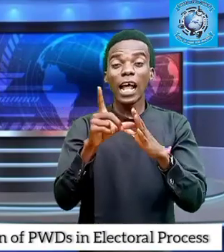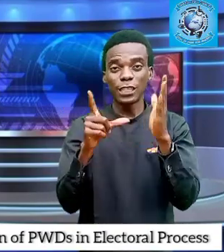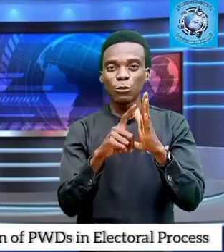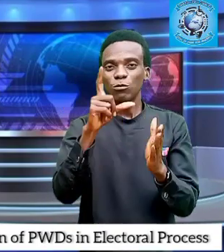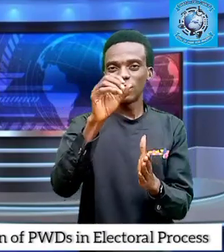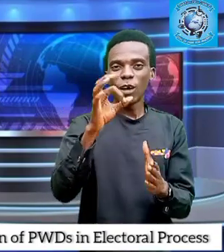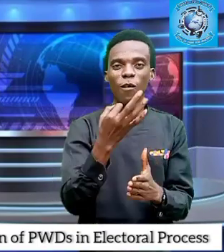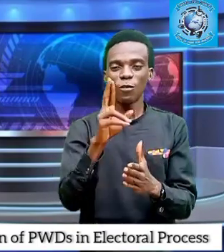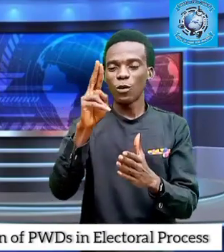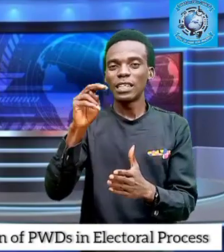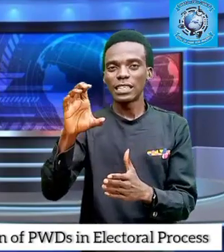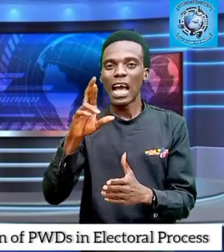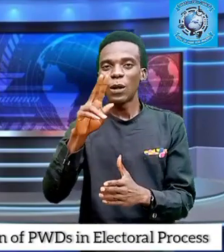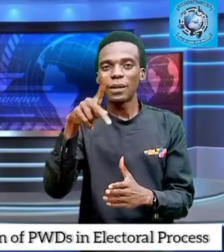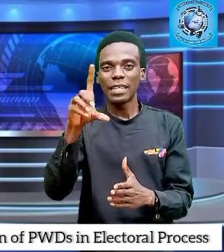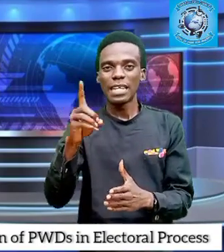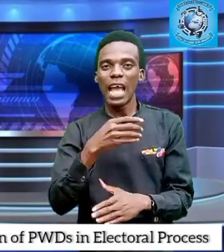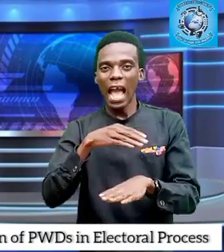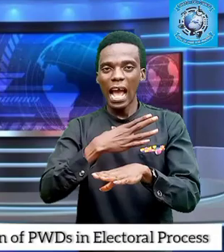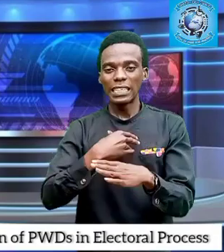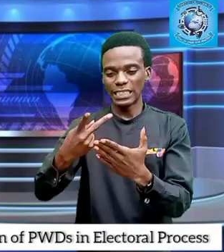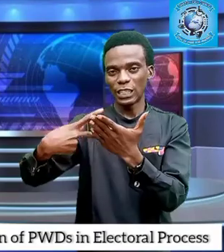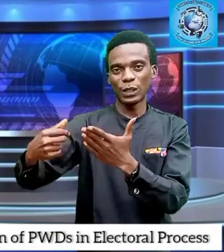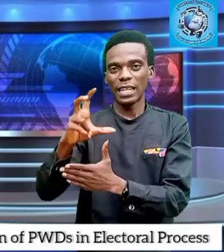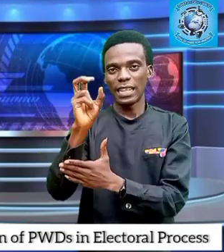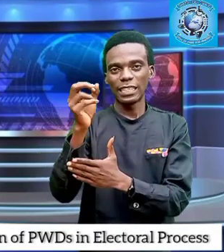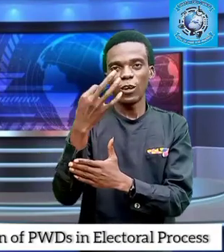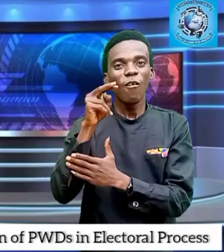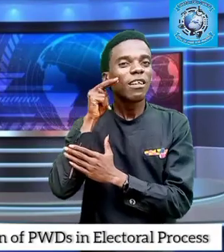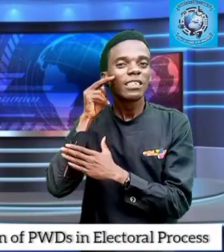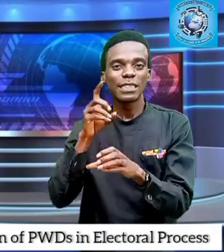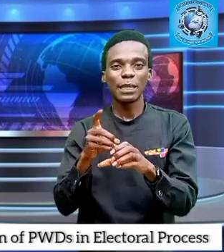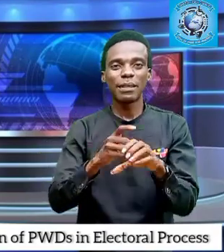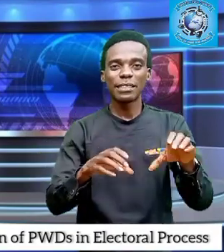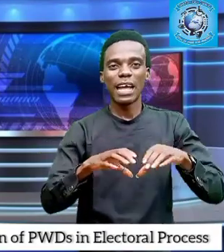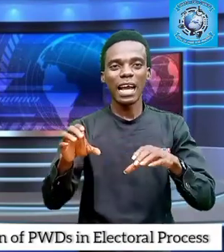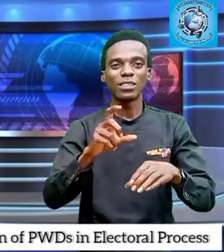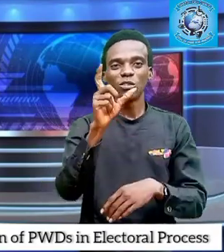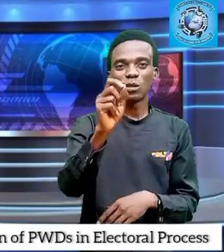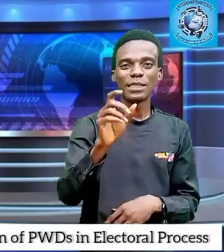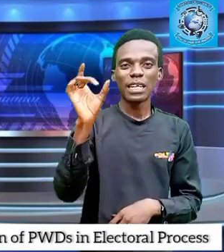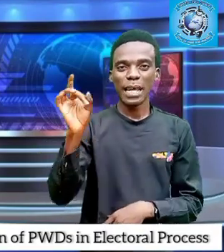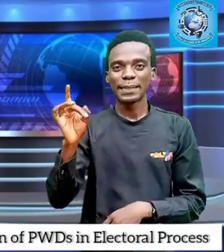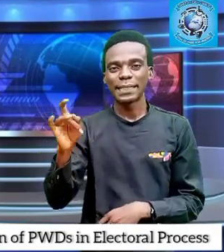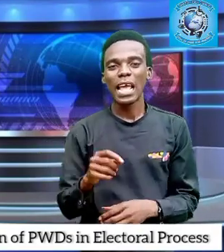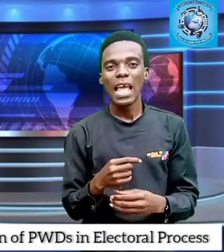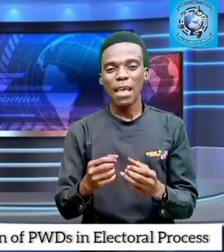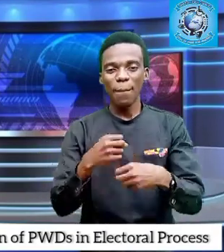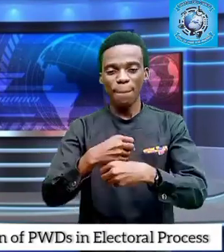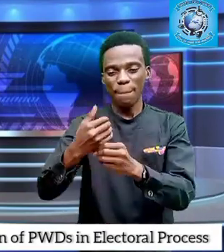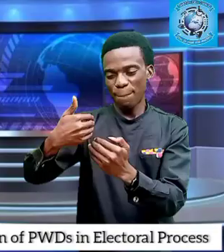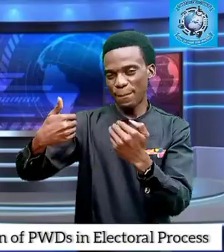the USC, RPD and Section 30 of the Nigerian Disability Act 2018 set out